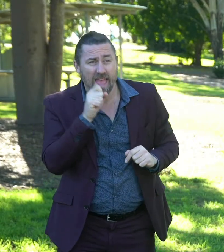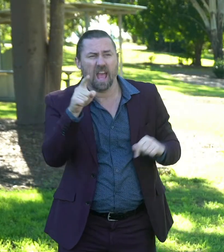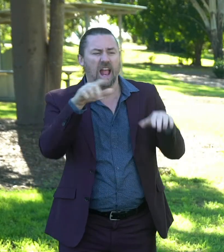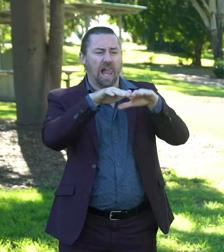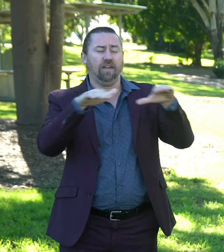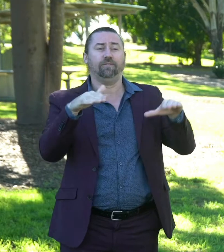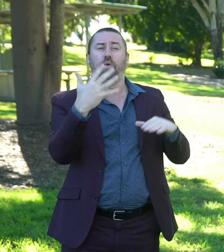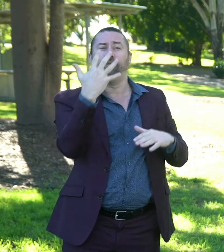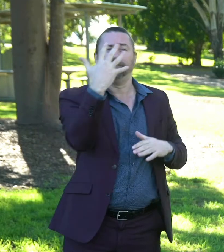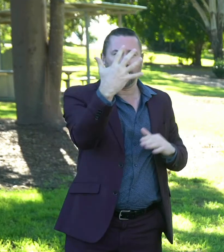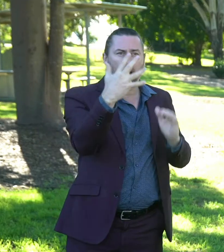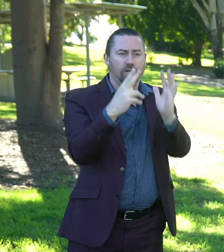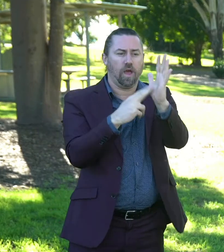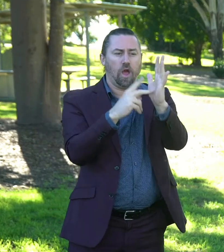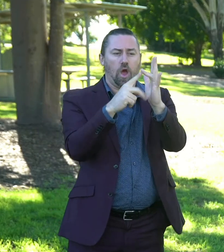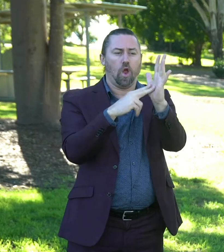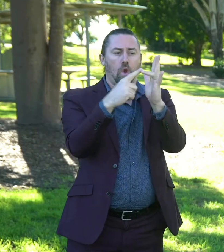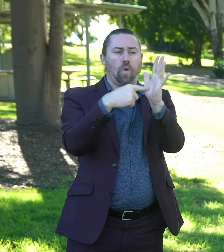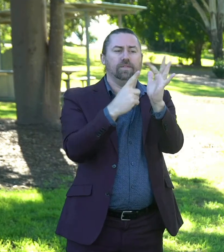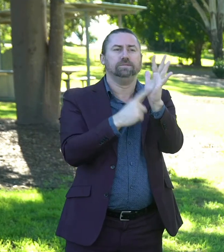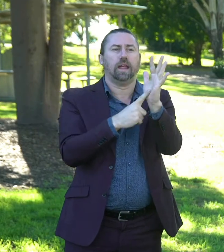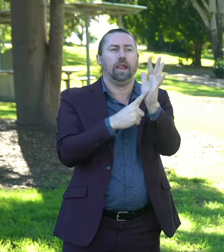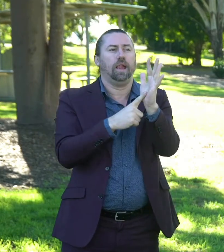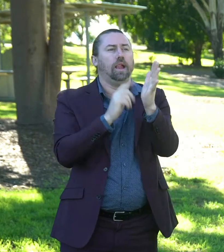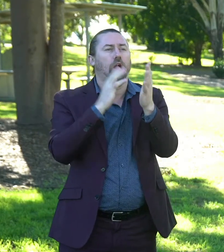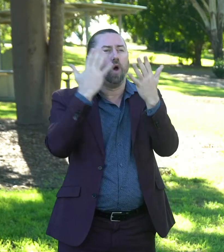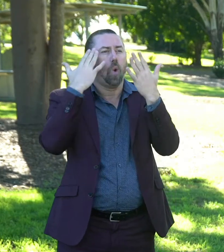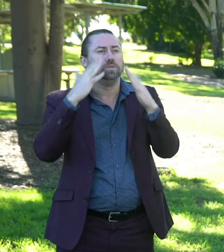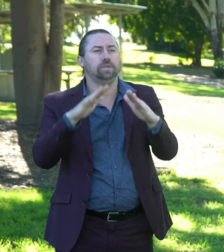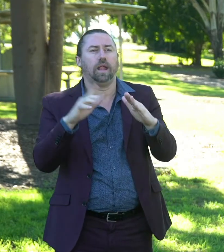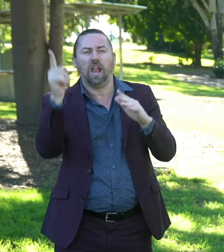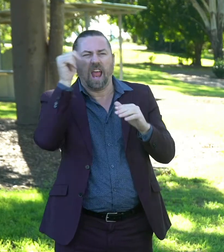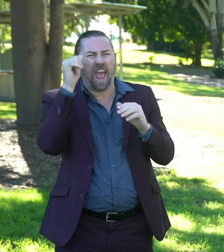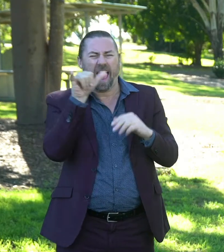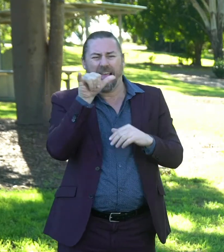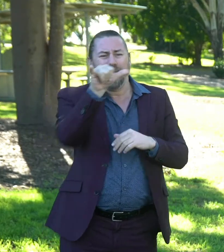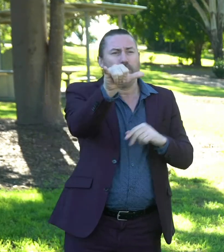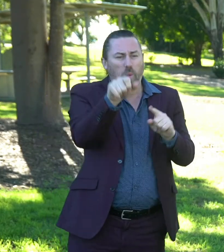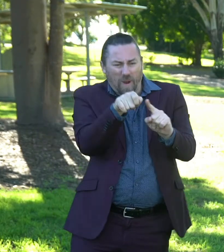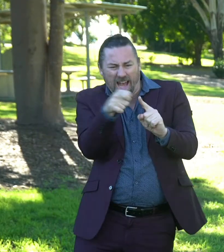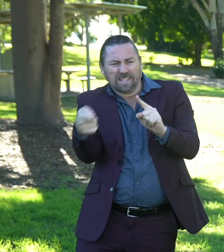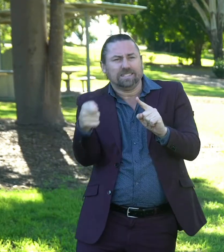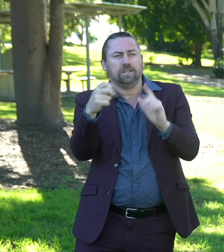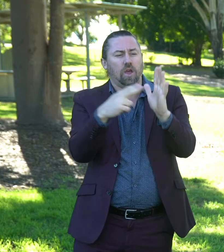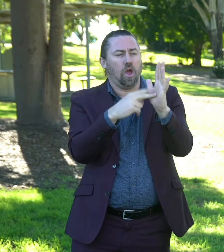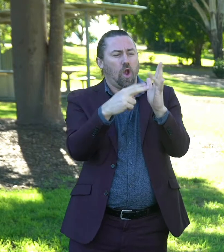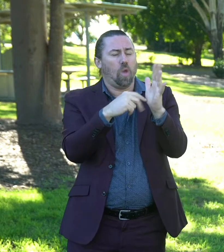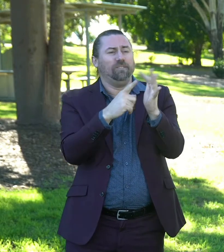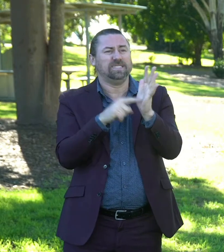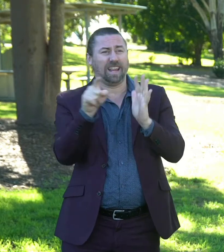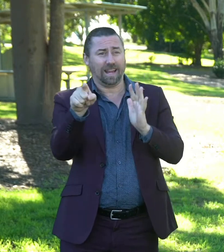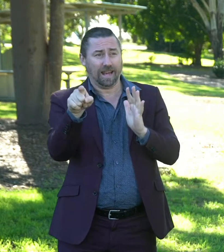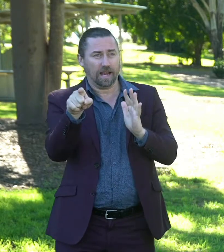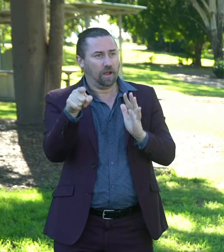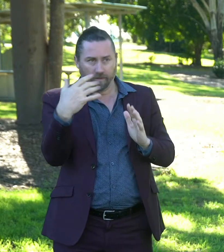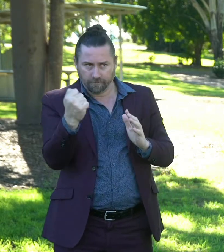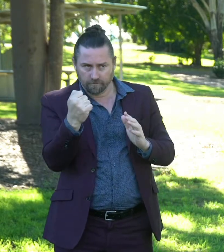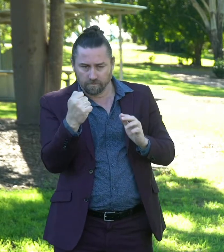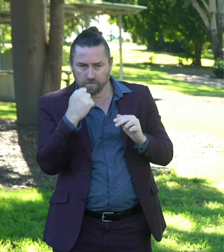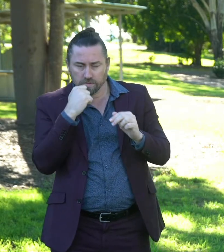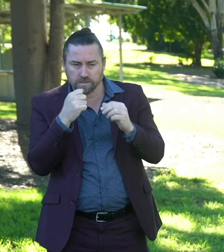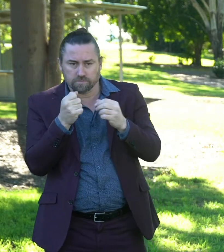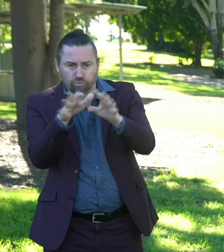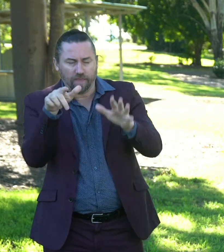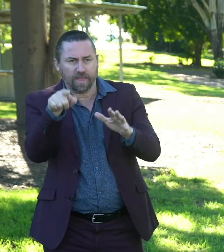5 of the Novotel hotel at the Brisbane airport that we had that other transmission event. So because